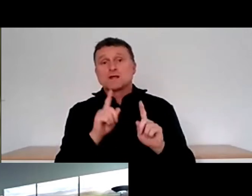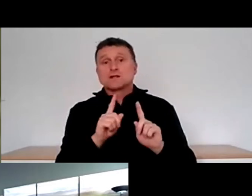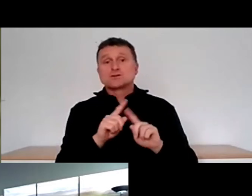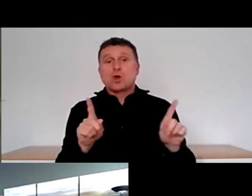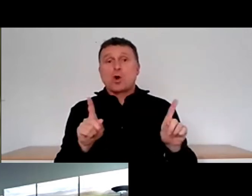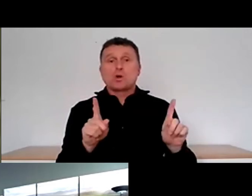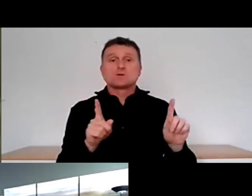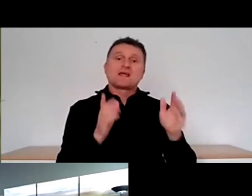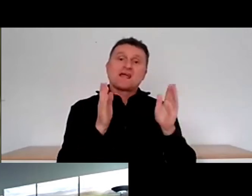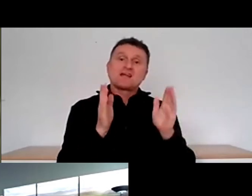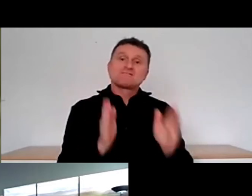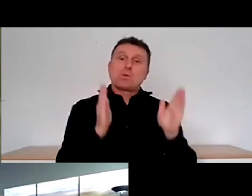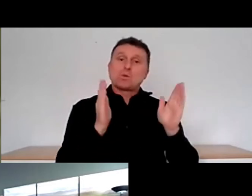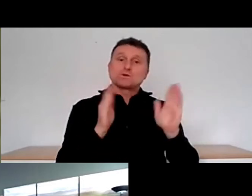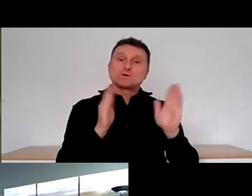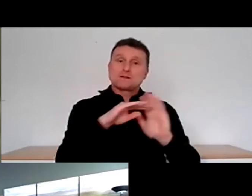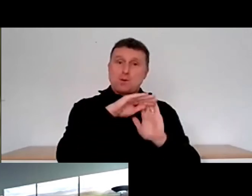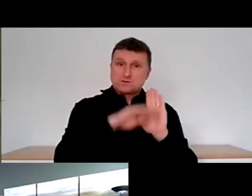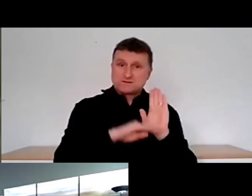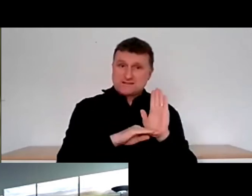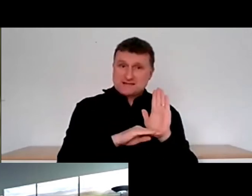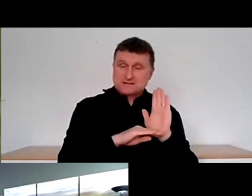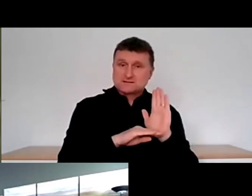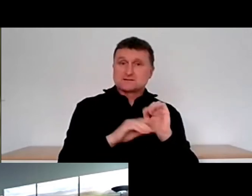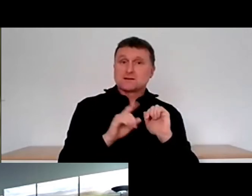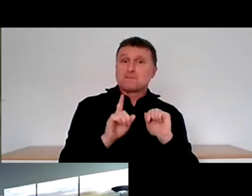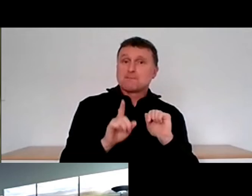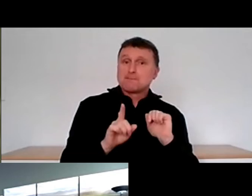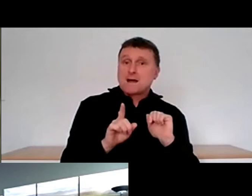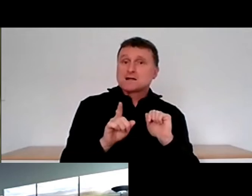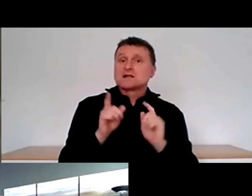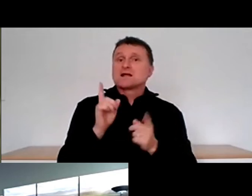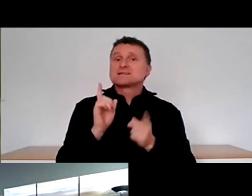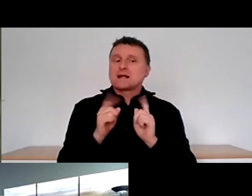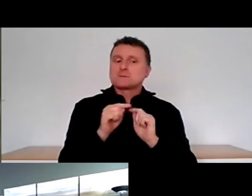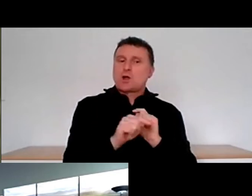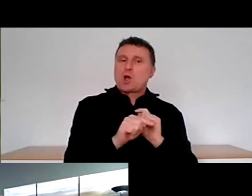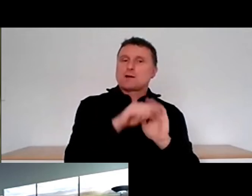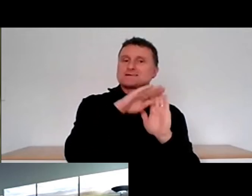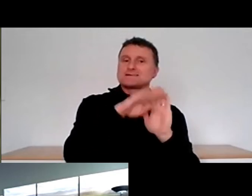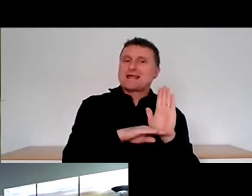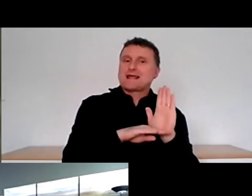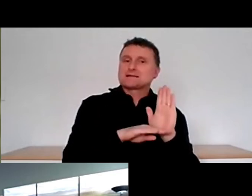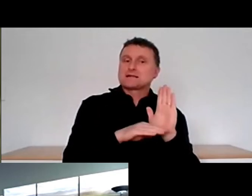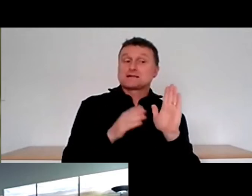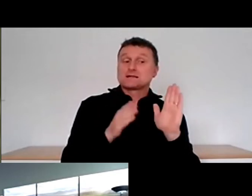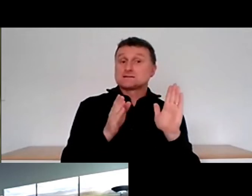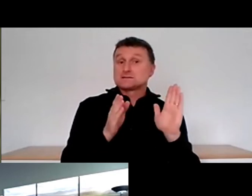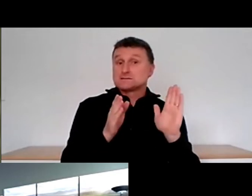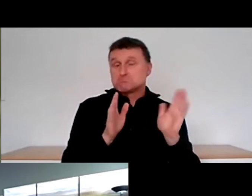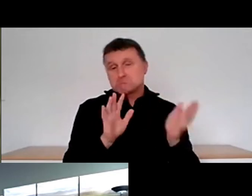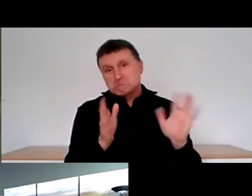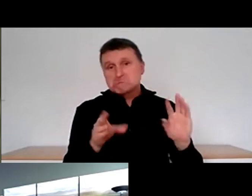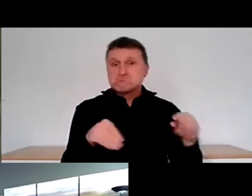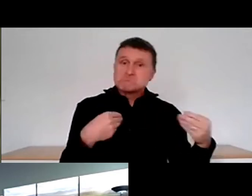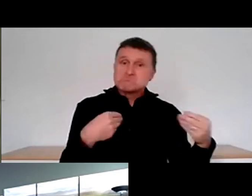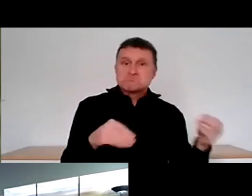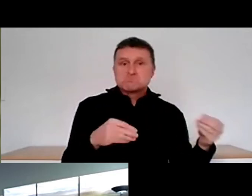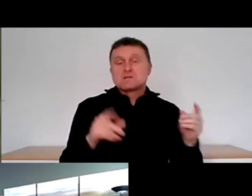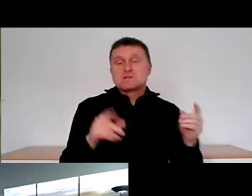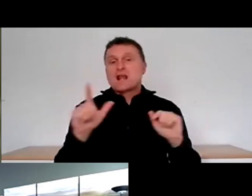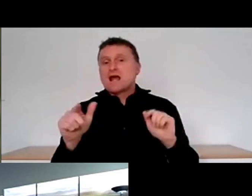at some stage, we're going to need to turn some of these into enforceable standards. And what we've said there is when it comes to that